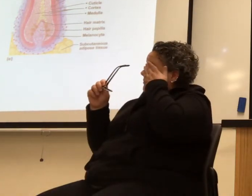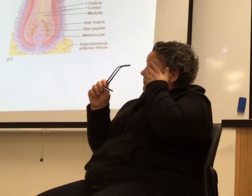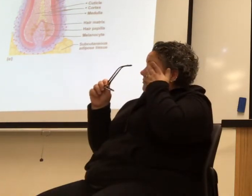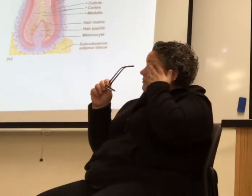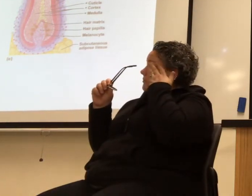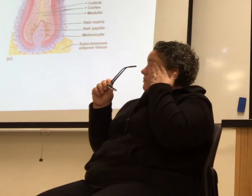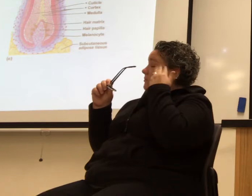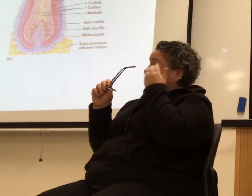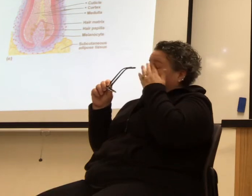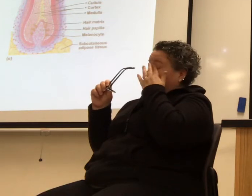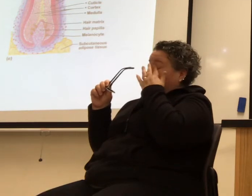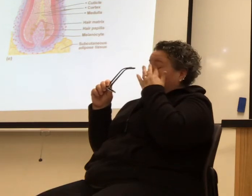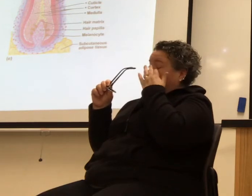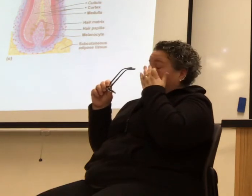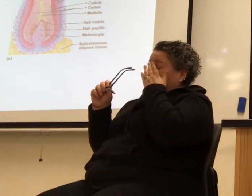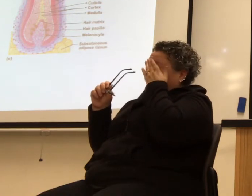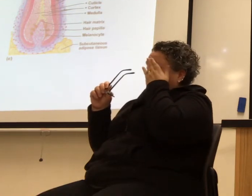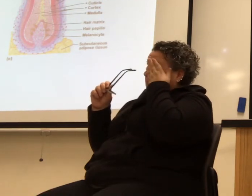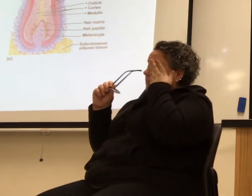The internal root sheath